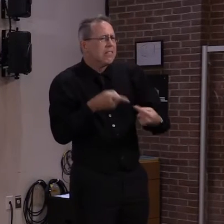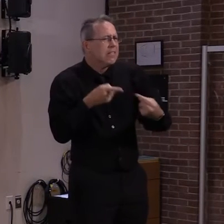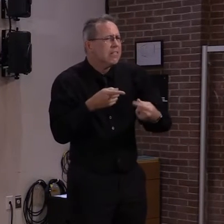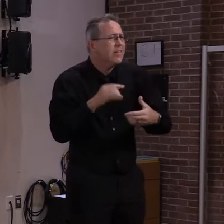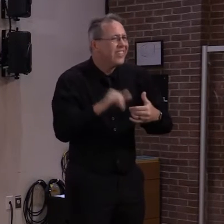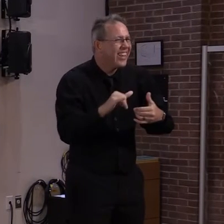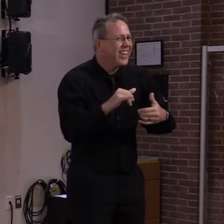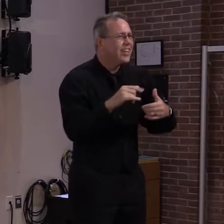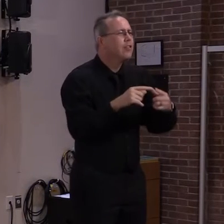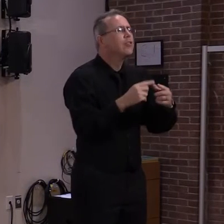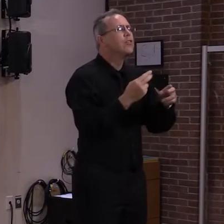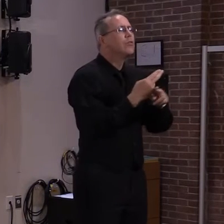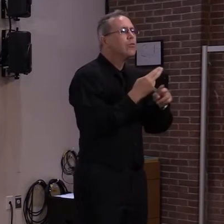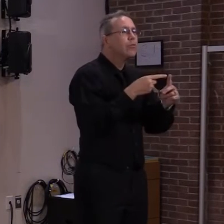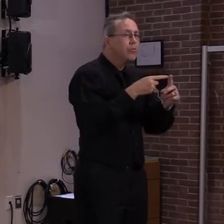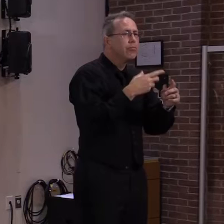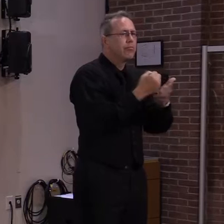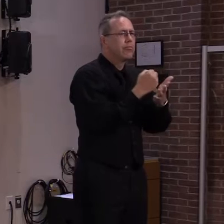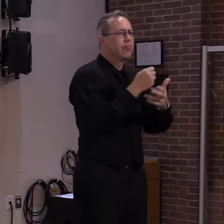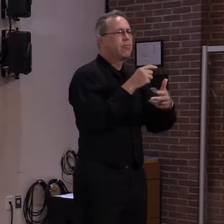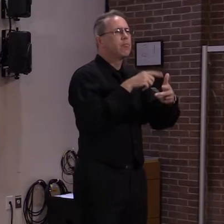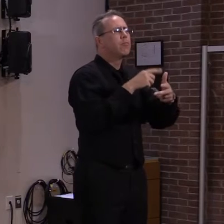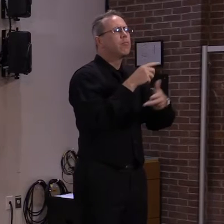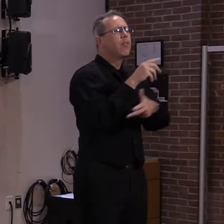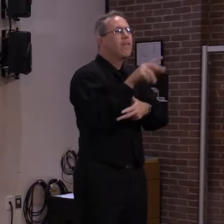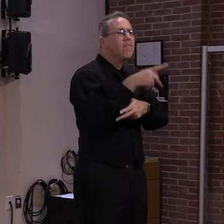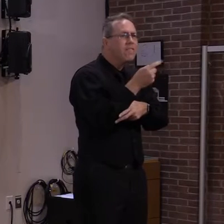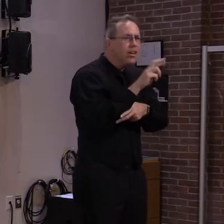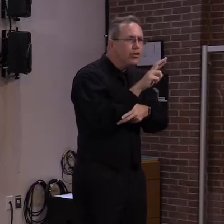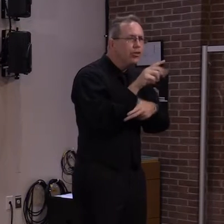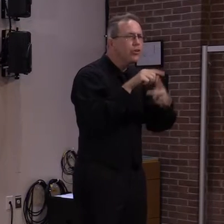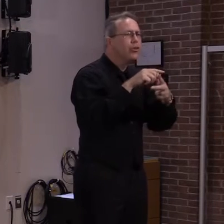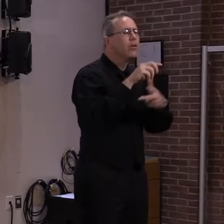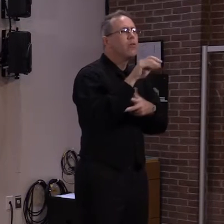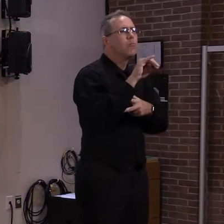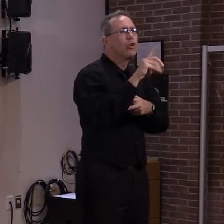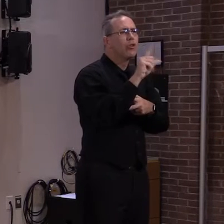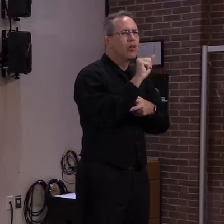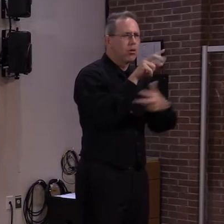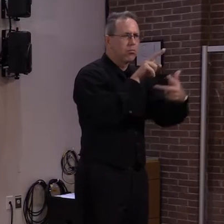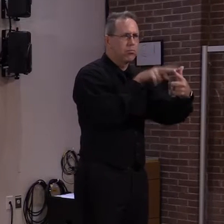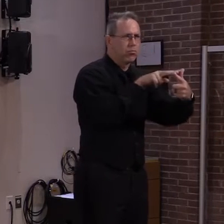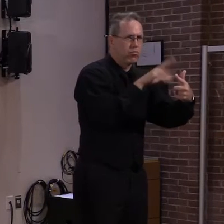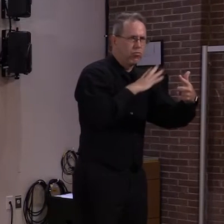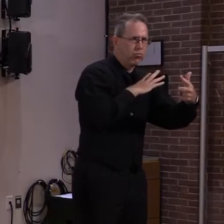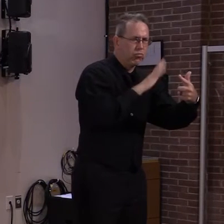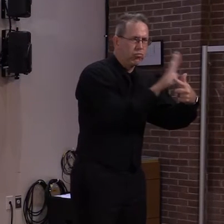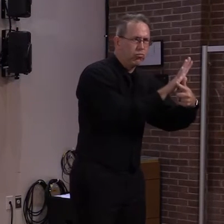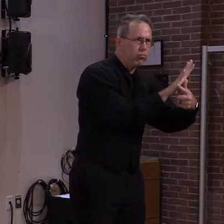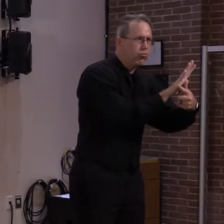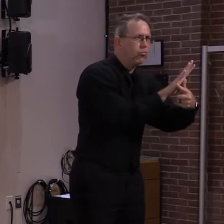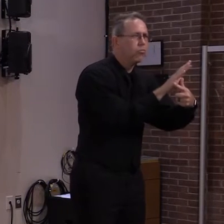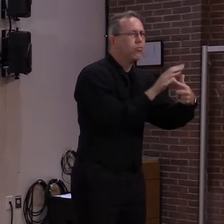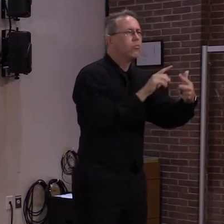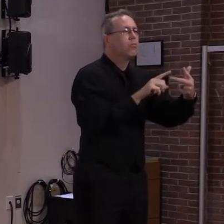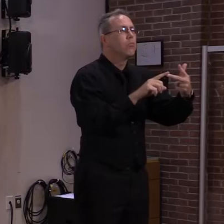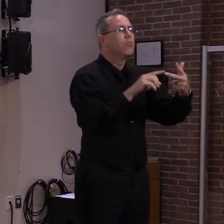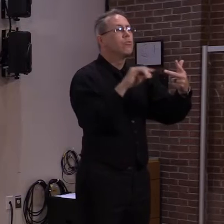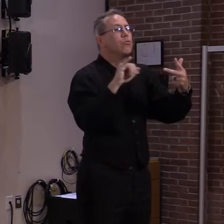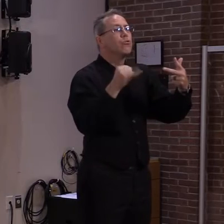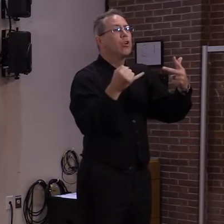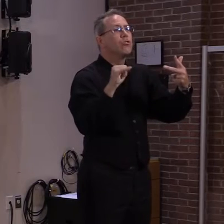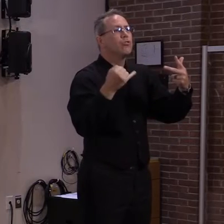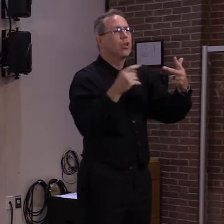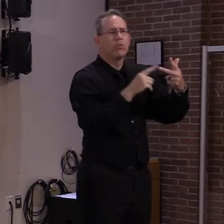vaccine. Boosters are not currently recommended for those that receive the Johnson & Johnson vaccine. Individuals should talk to